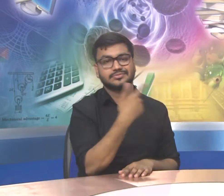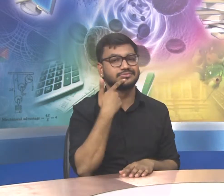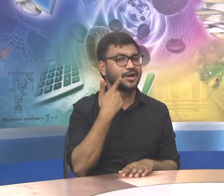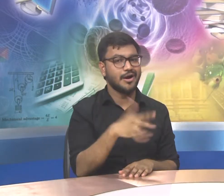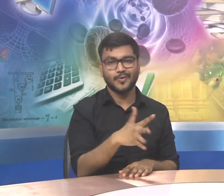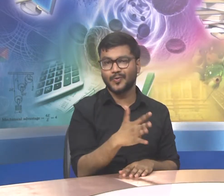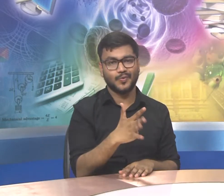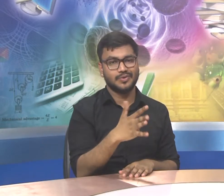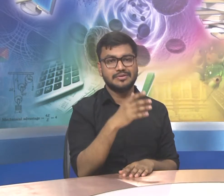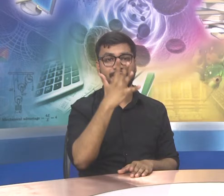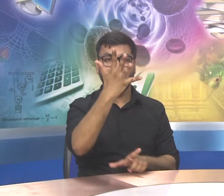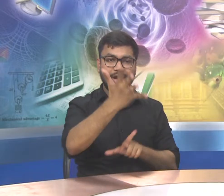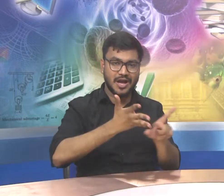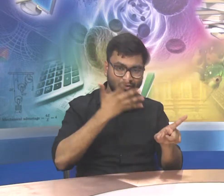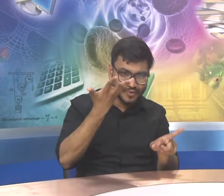a specified period.